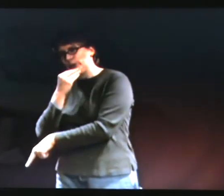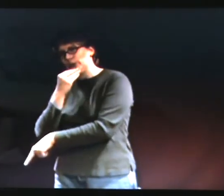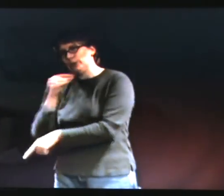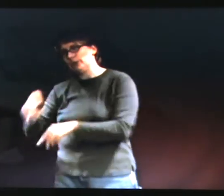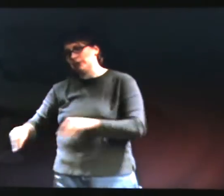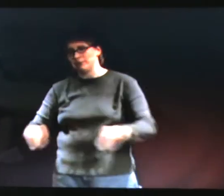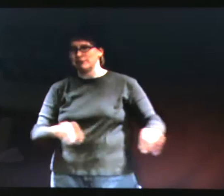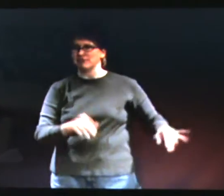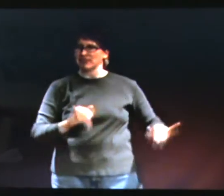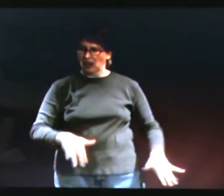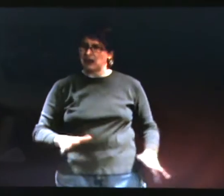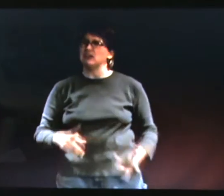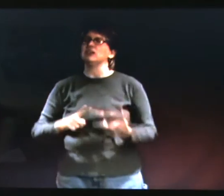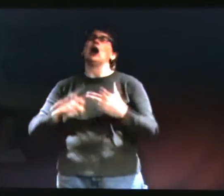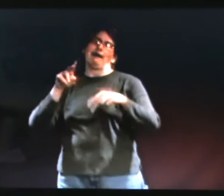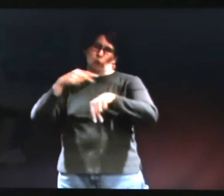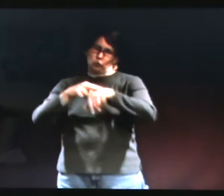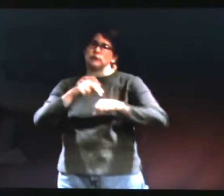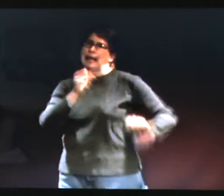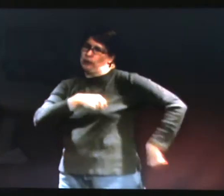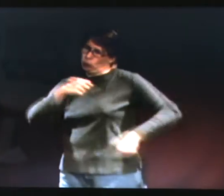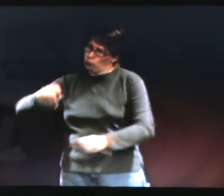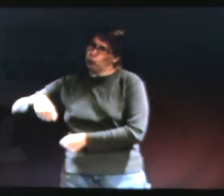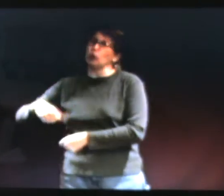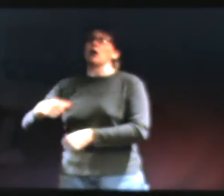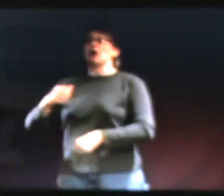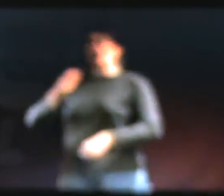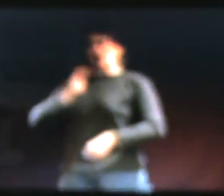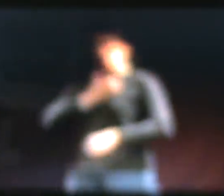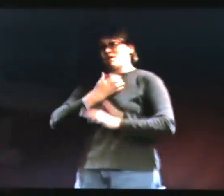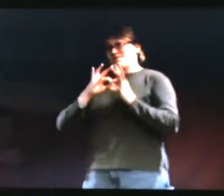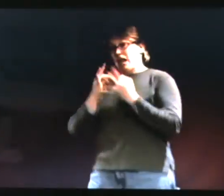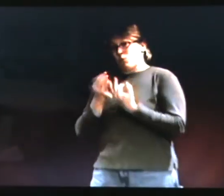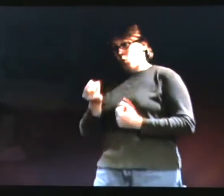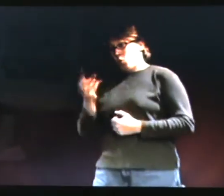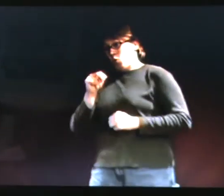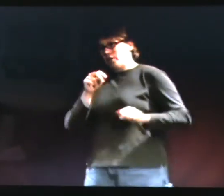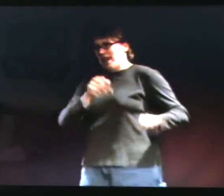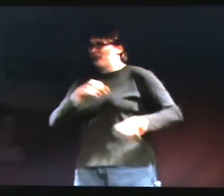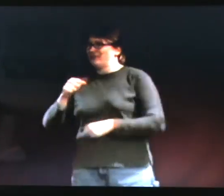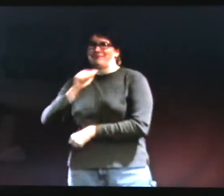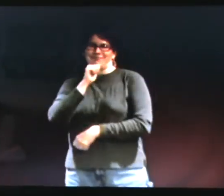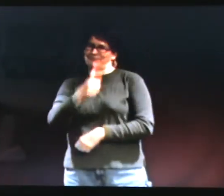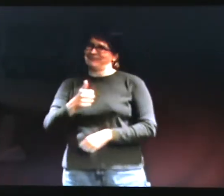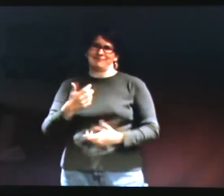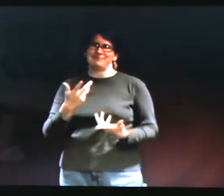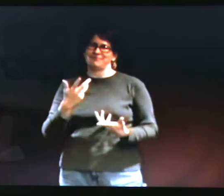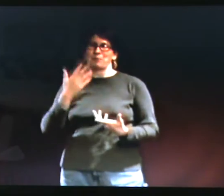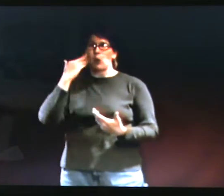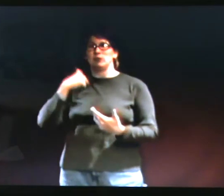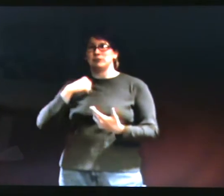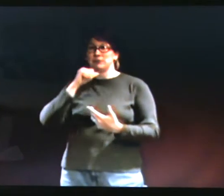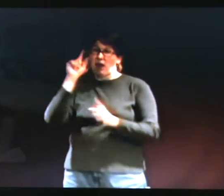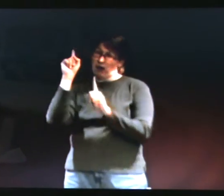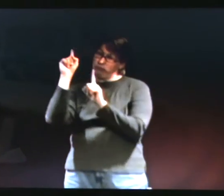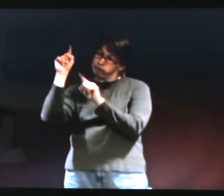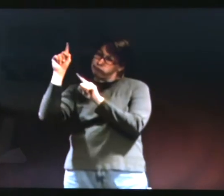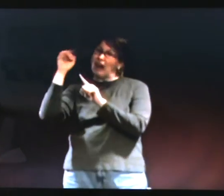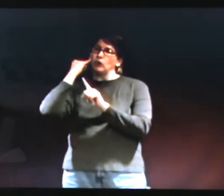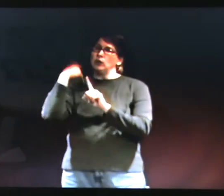have a separate thing for food. Of course, we have a canoe. Our family does not own a canoe,